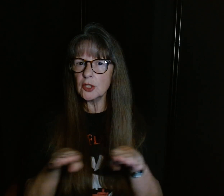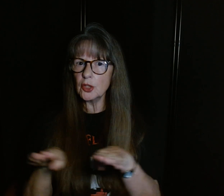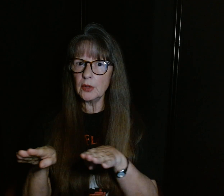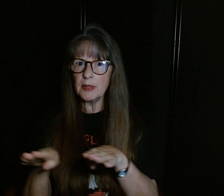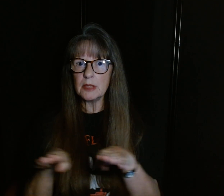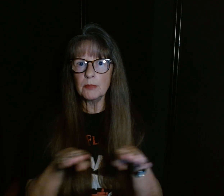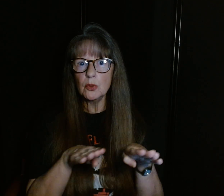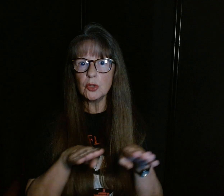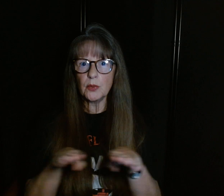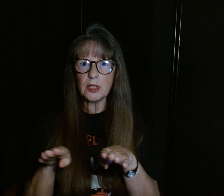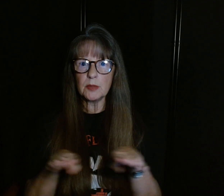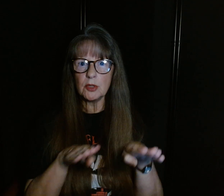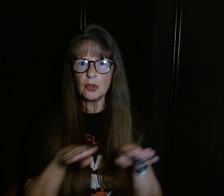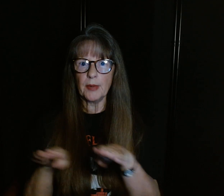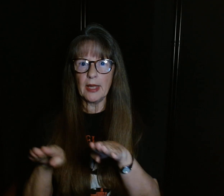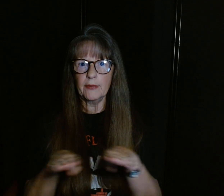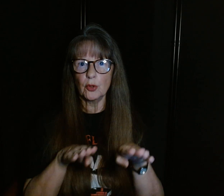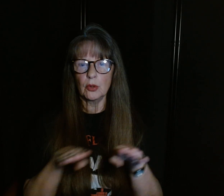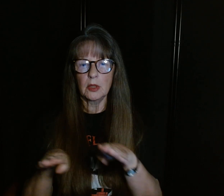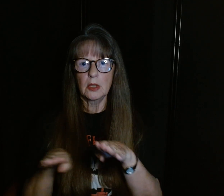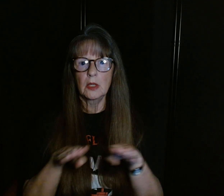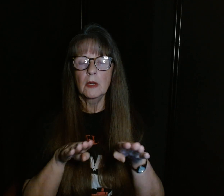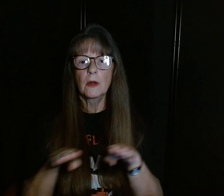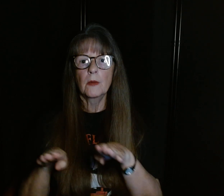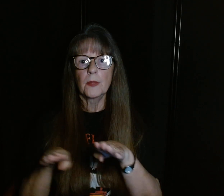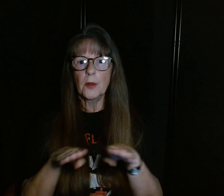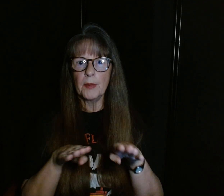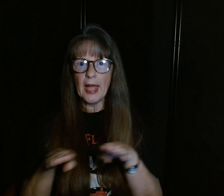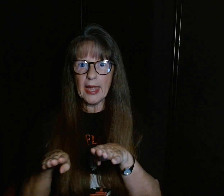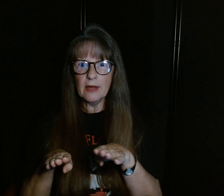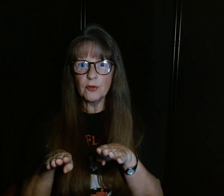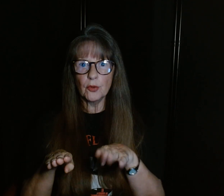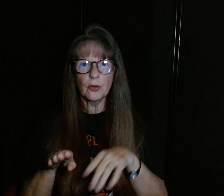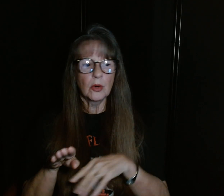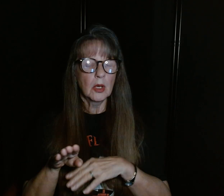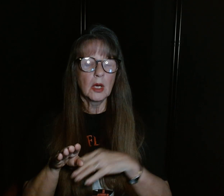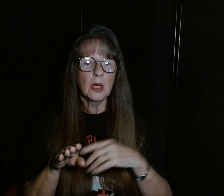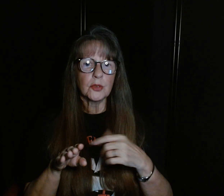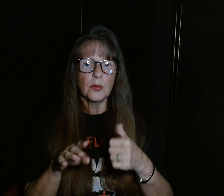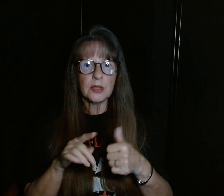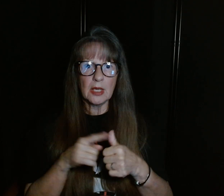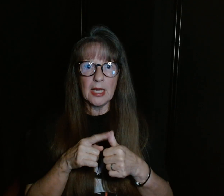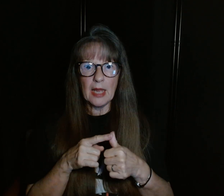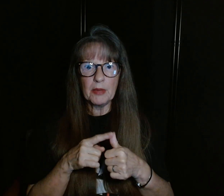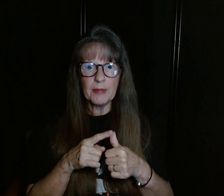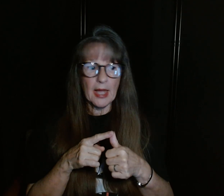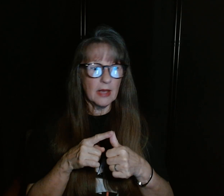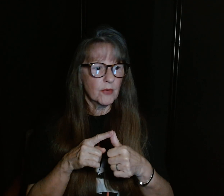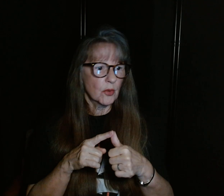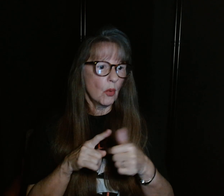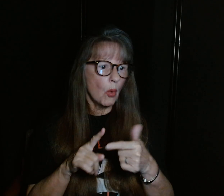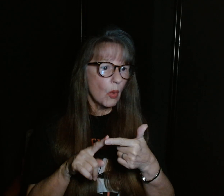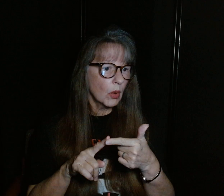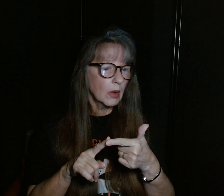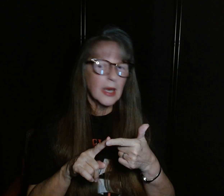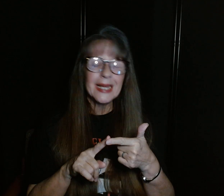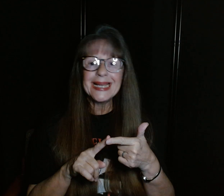necessarily means mood swings, but it's your behavior. Your behavior. So it can be a behavior, or it's